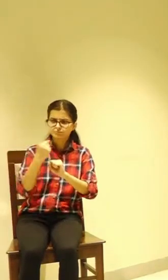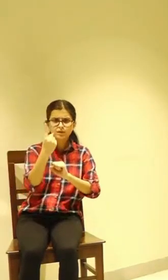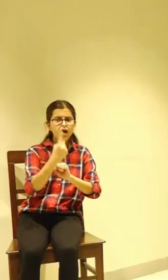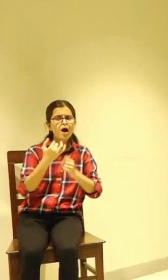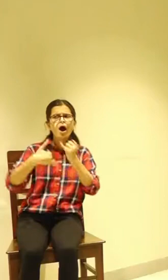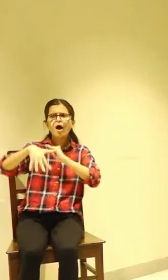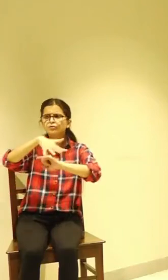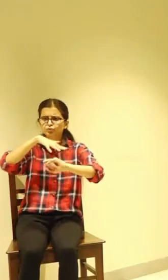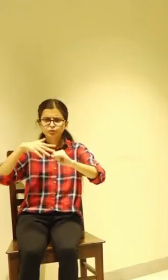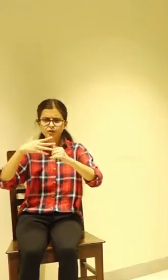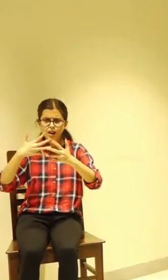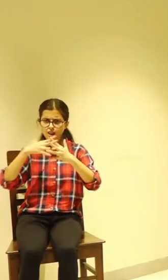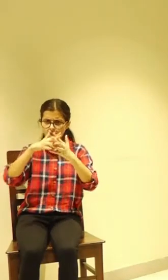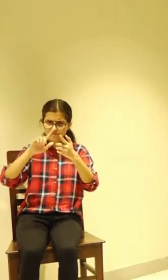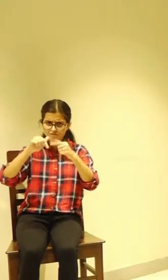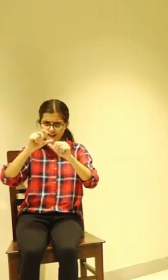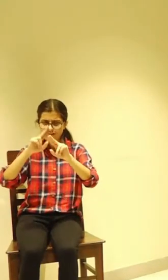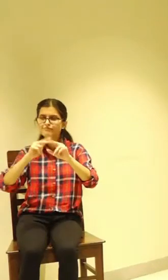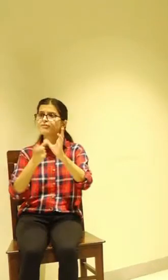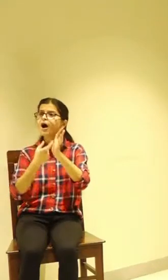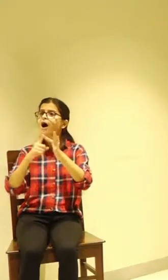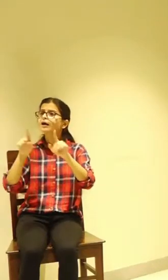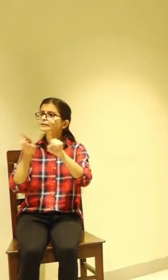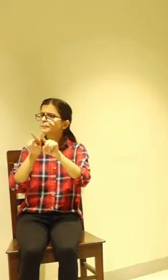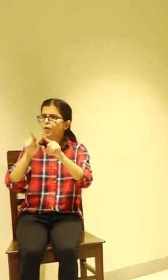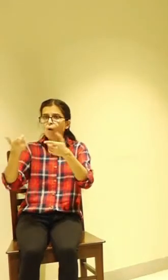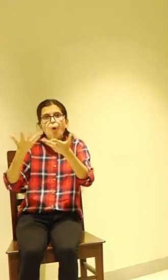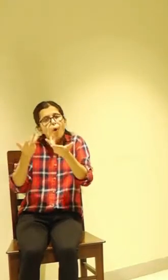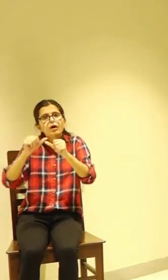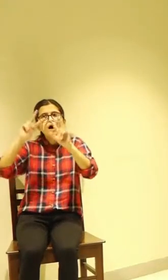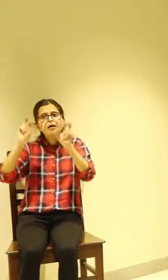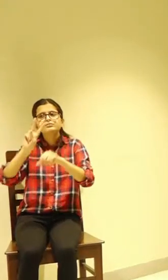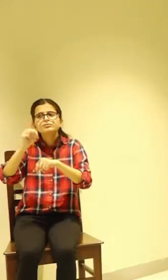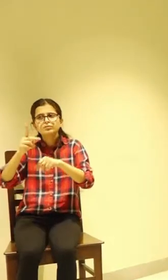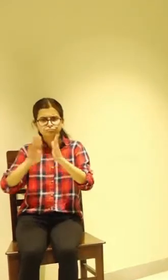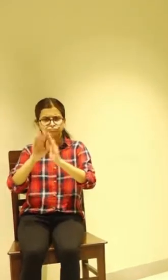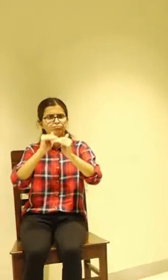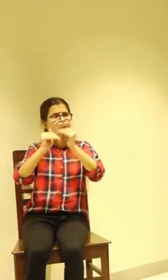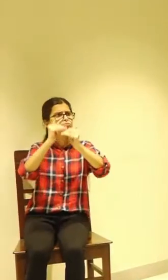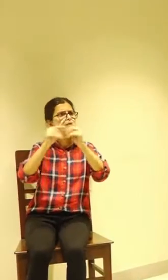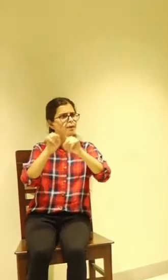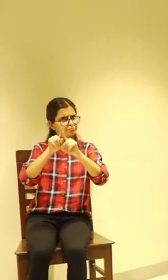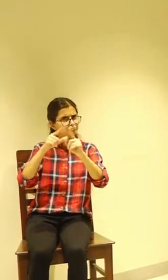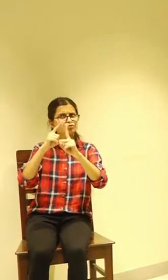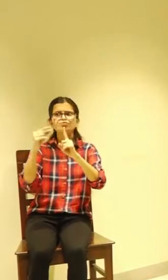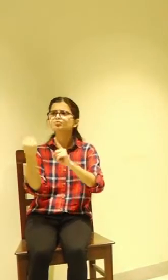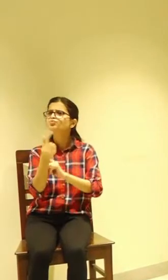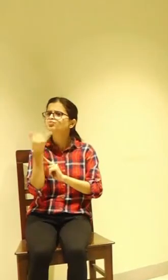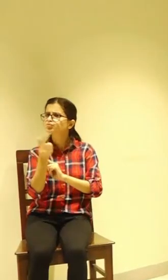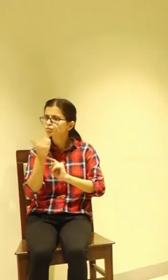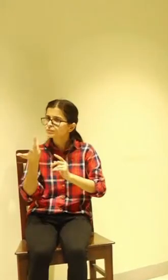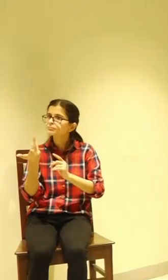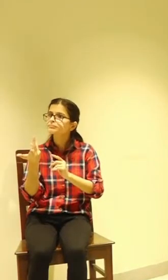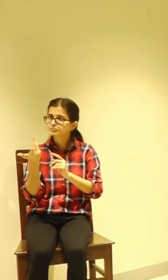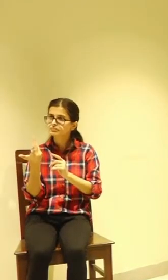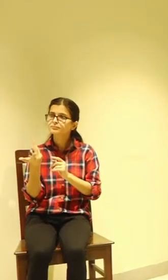law is invalidated? Or should the interpretation of Article 21 be used progressively, what is now widely called progressive